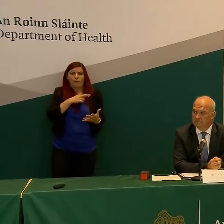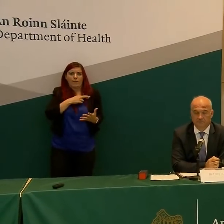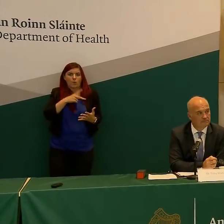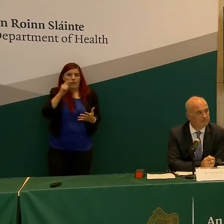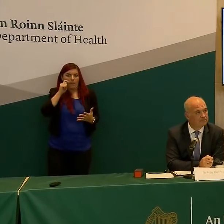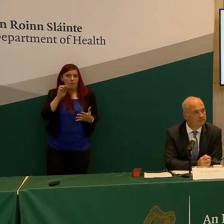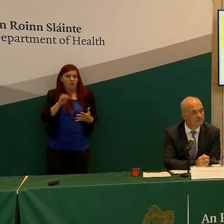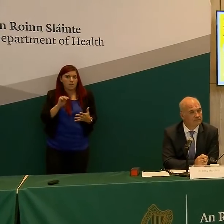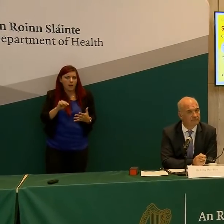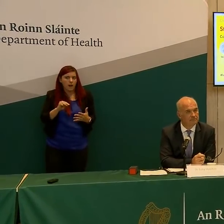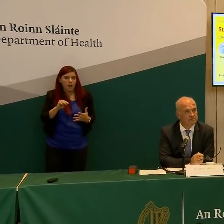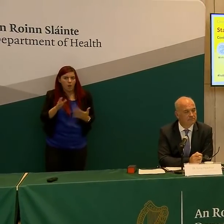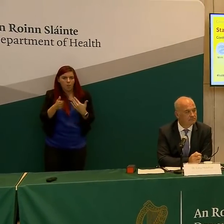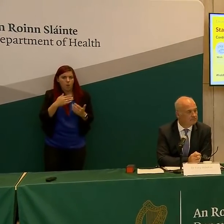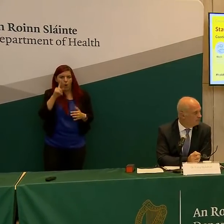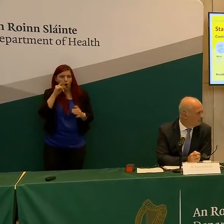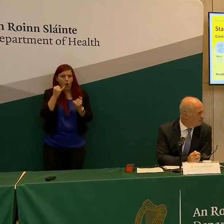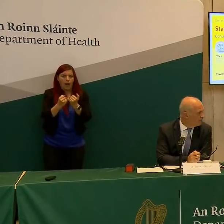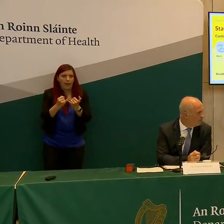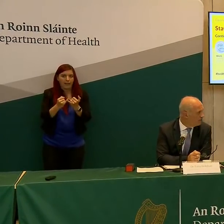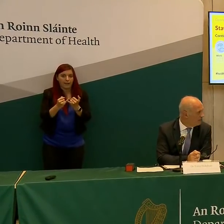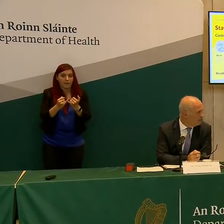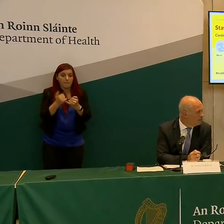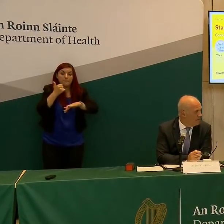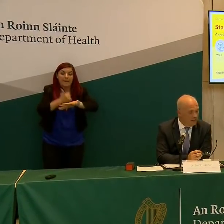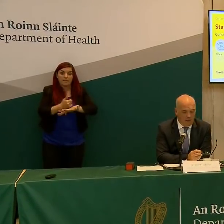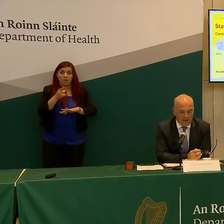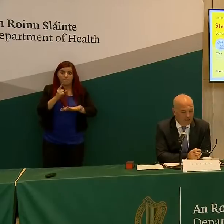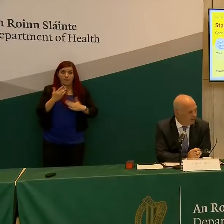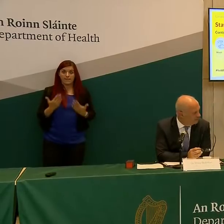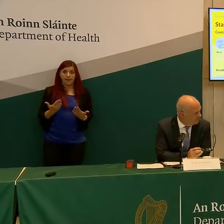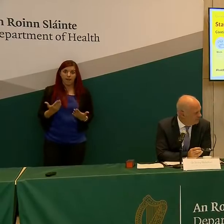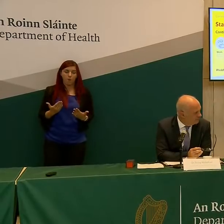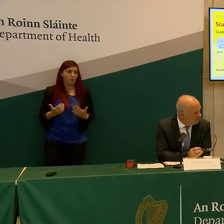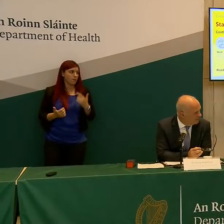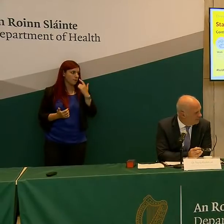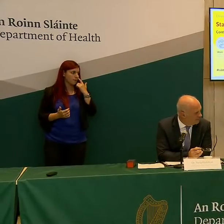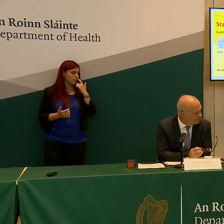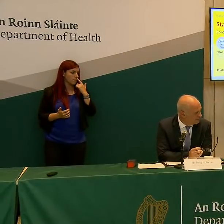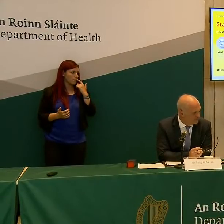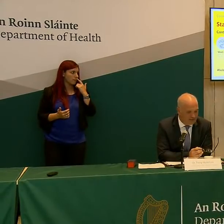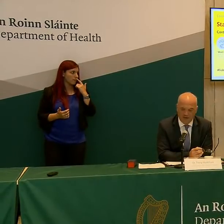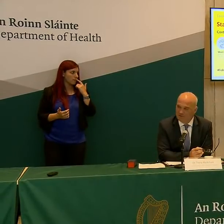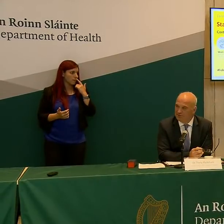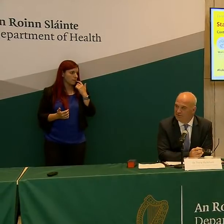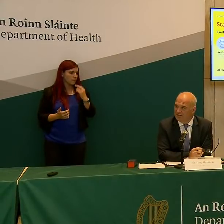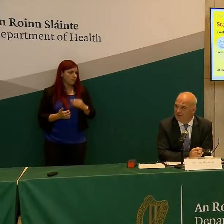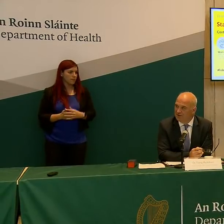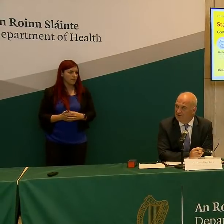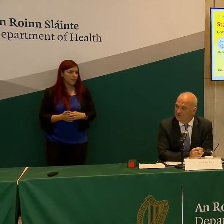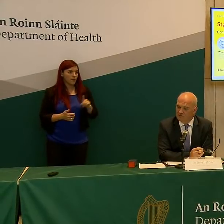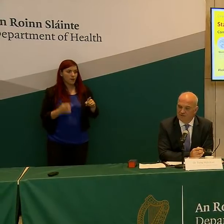and exactly what it would look like at this time? Do you mind if I maybe just make a